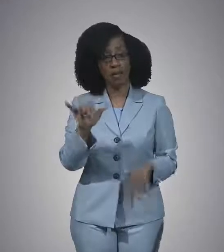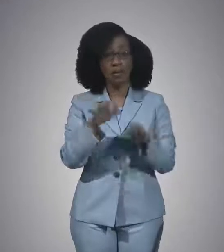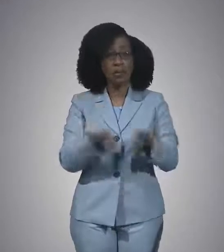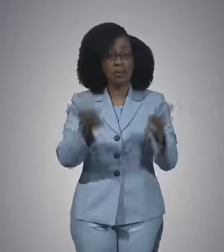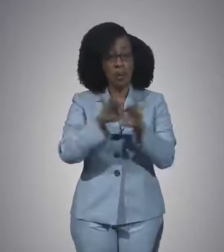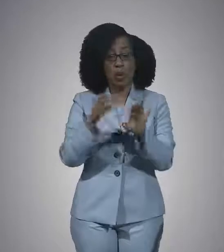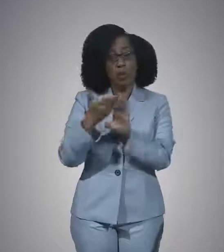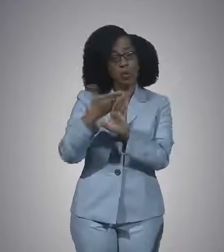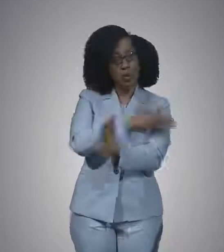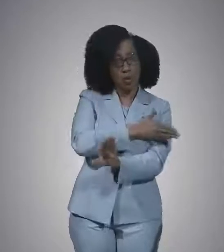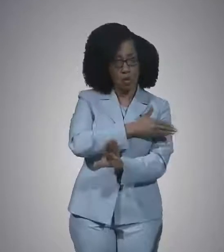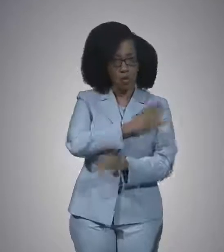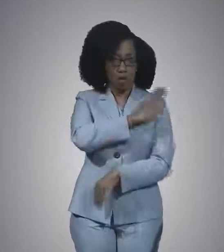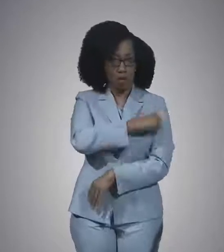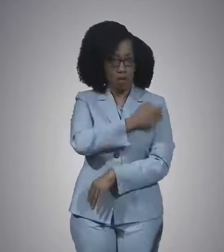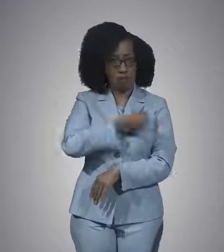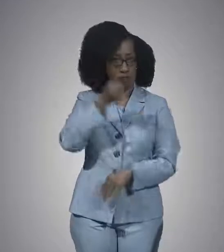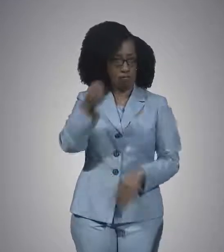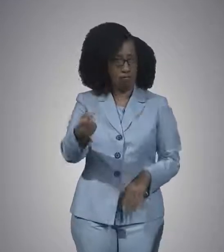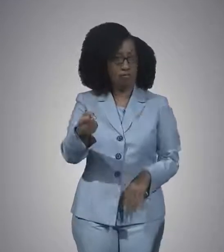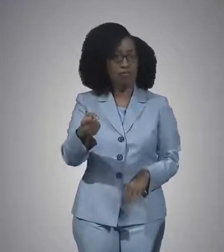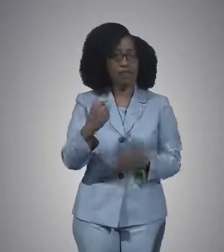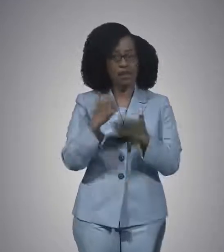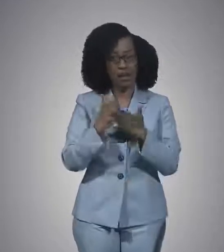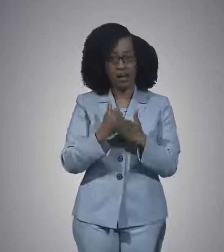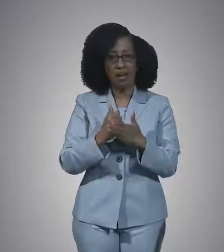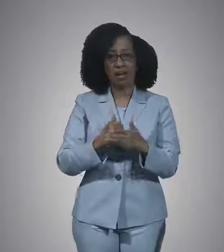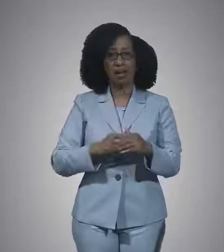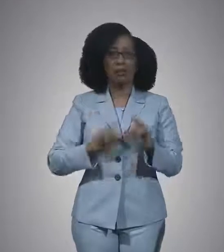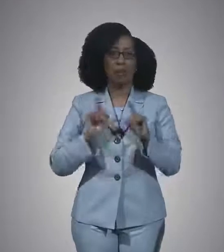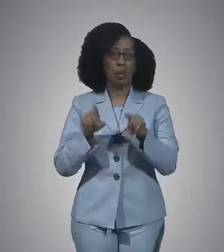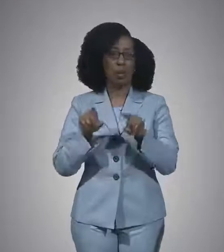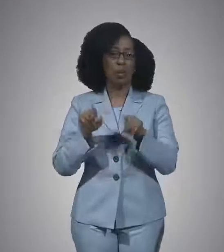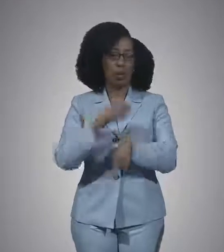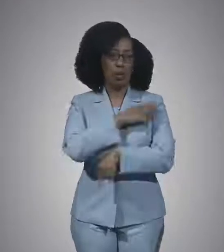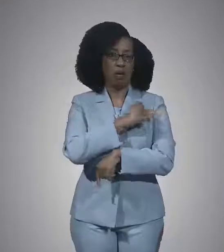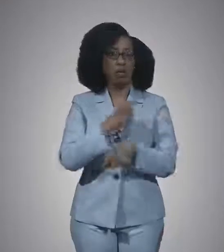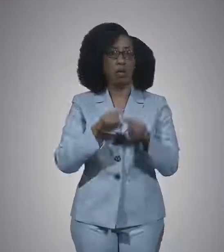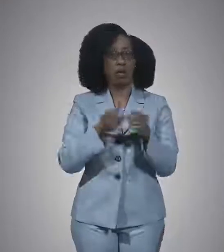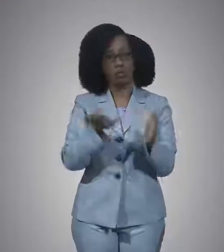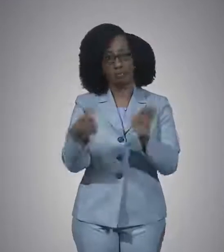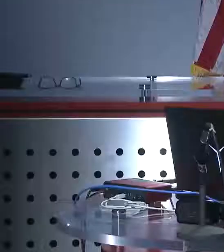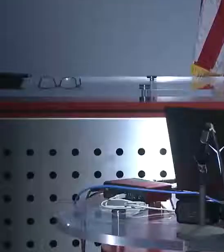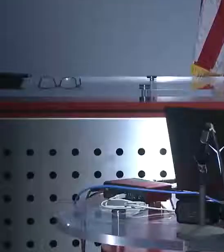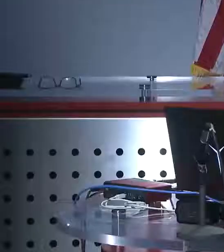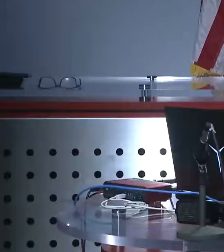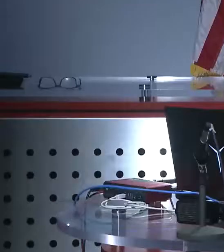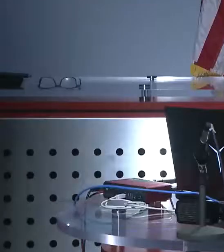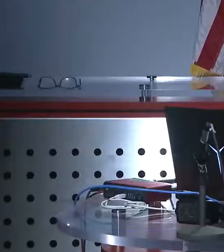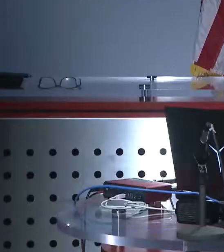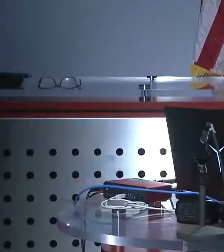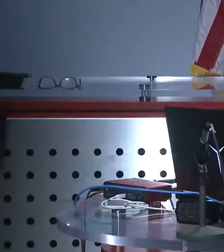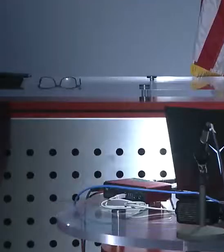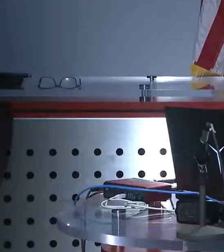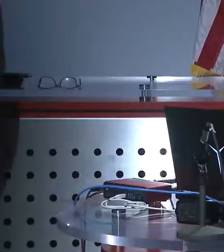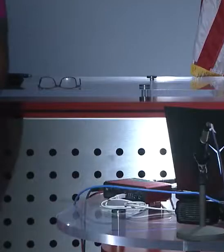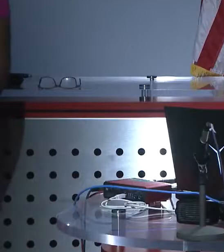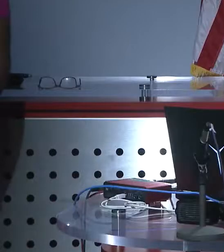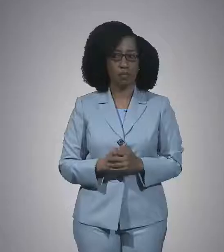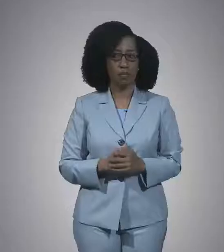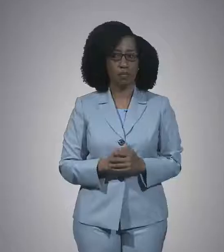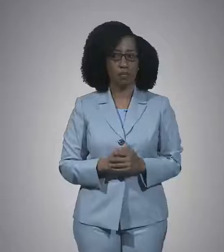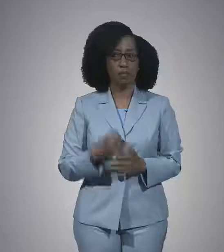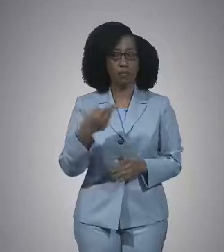the enormity of the cases and the deaths that ultimately result from that. Hannah Grabenstein, MLK 50.